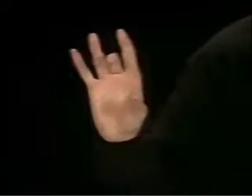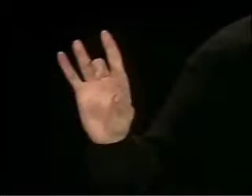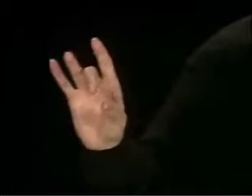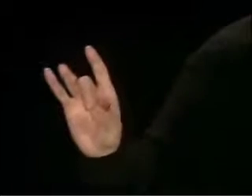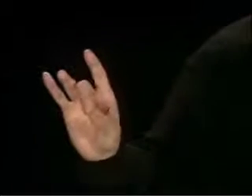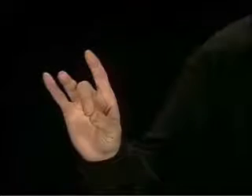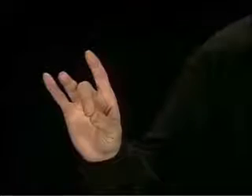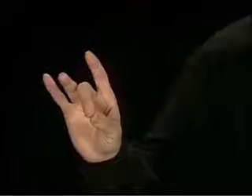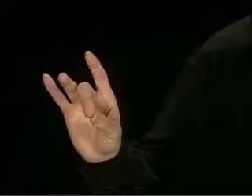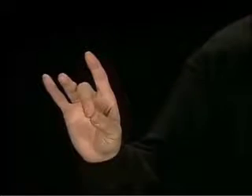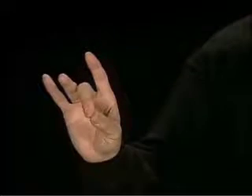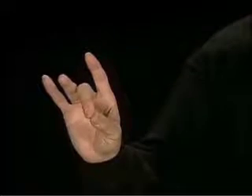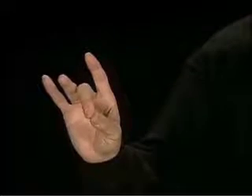98,